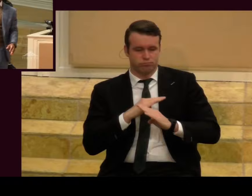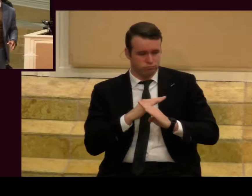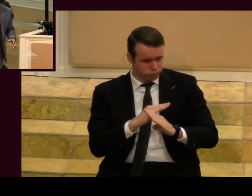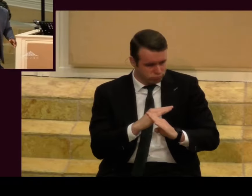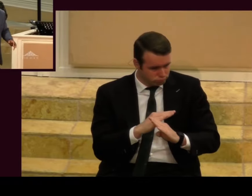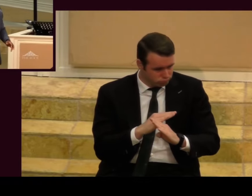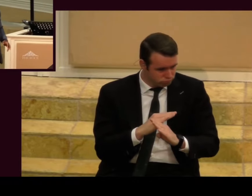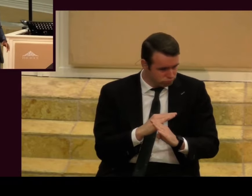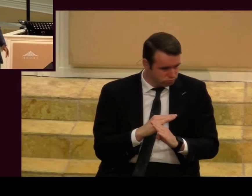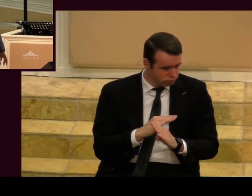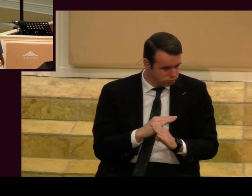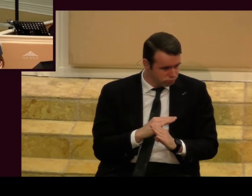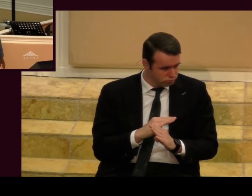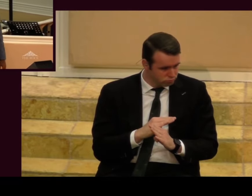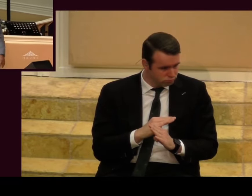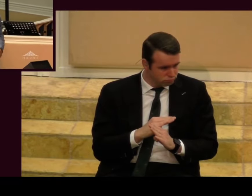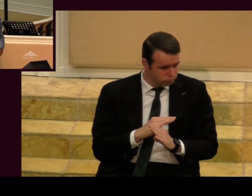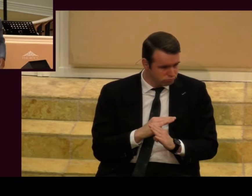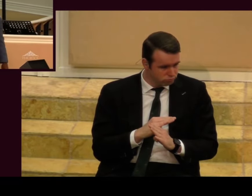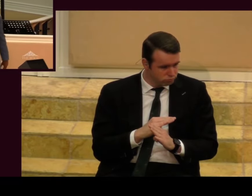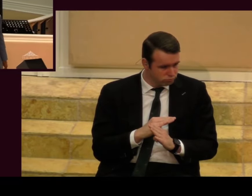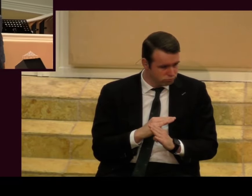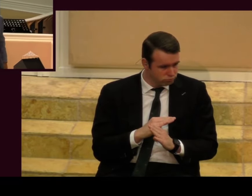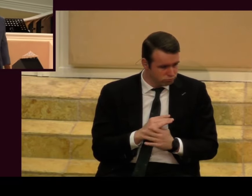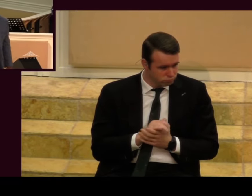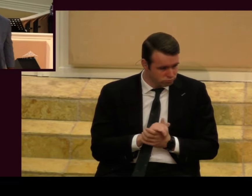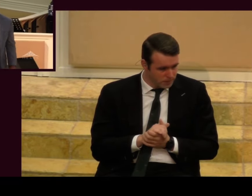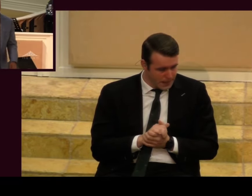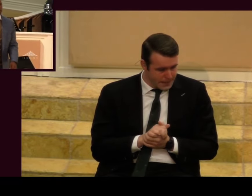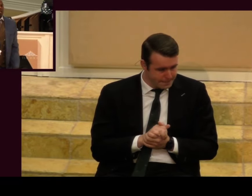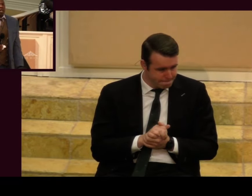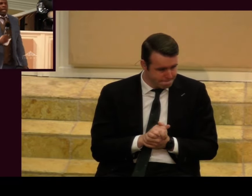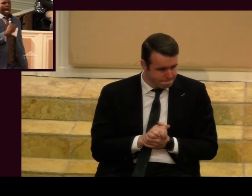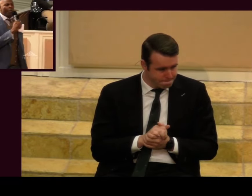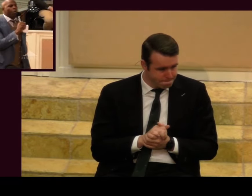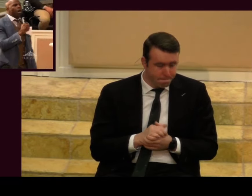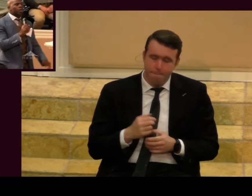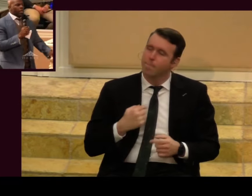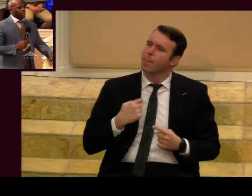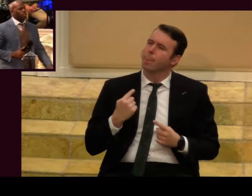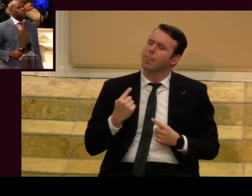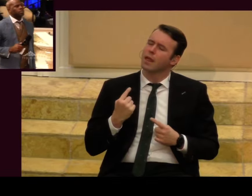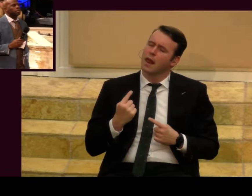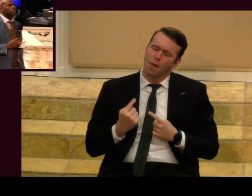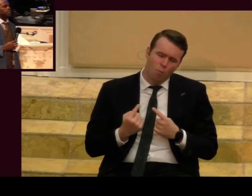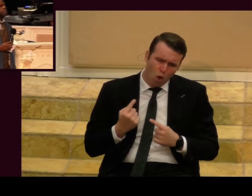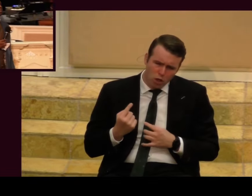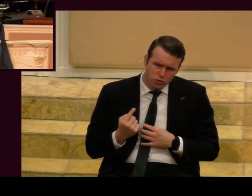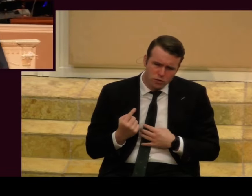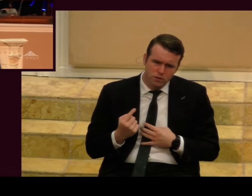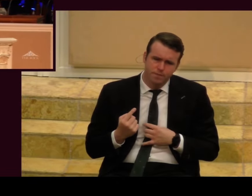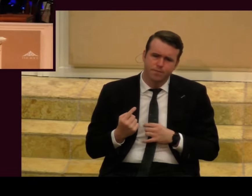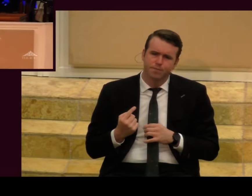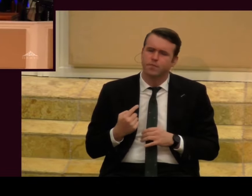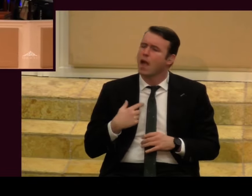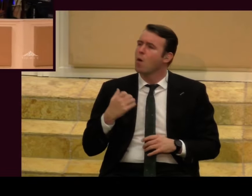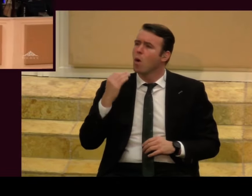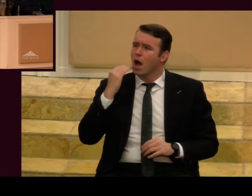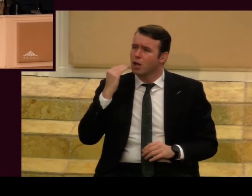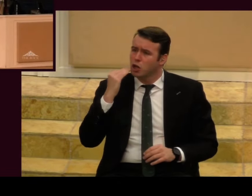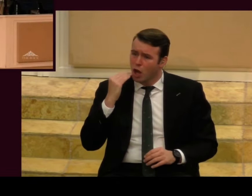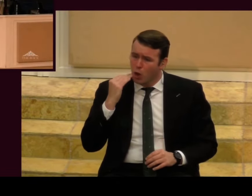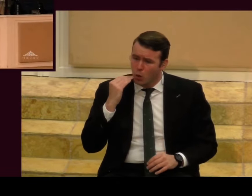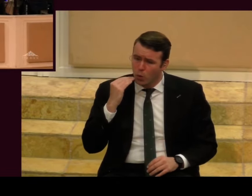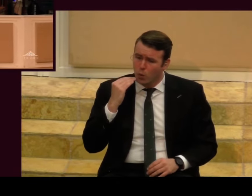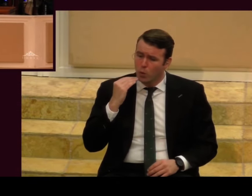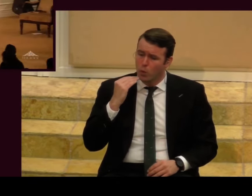Amen. And I'm wondering, and I want to